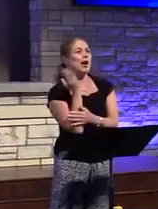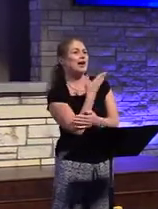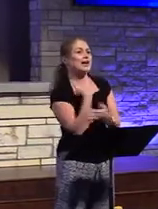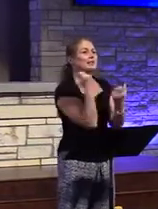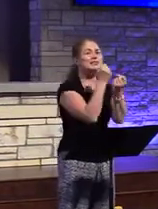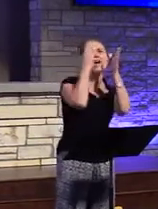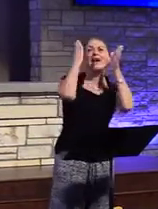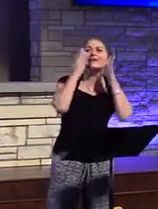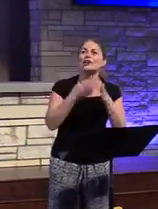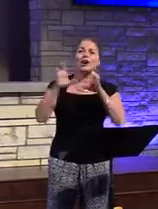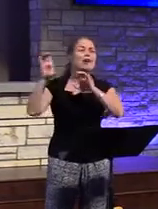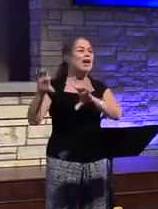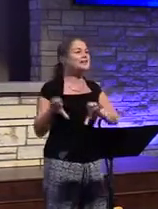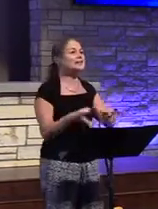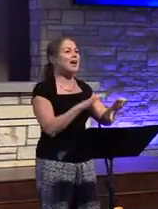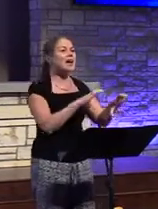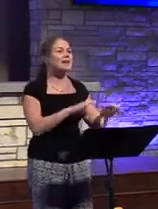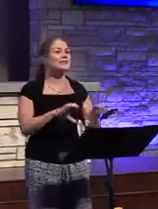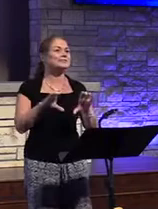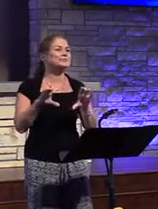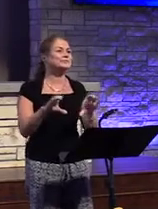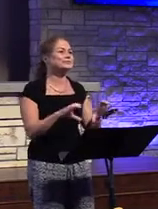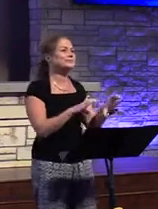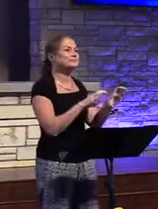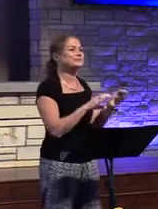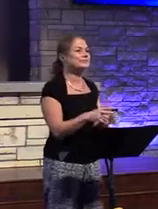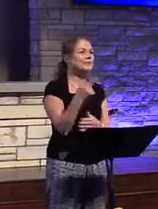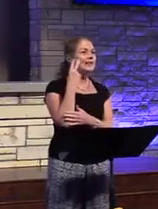See what our Savior has done.